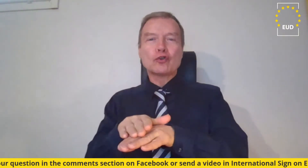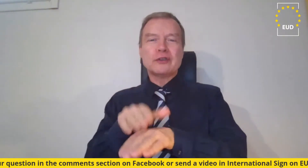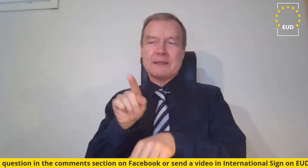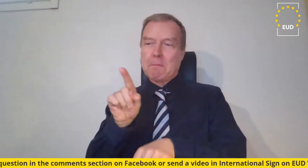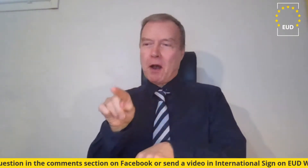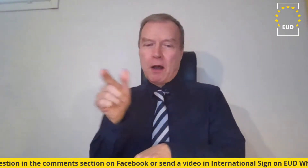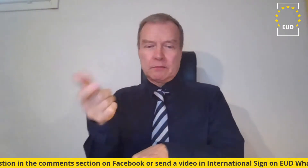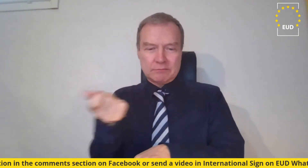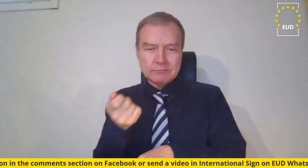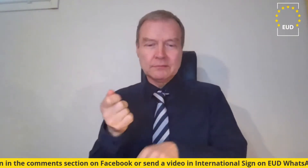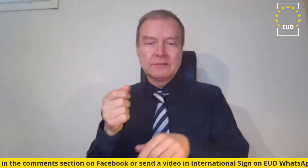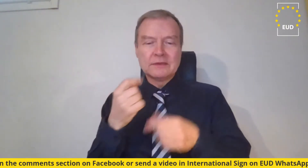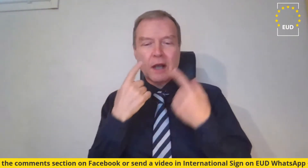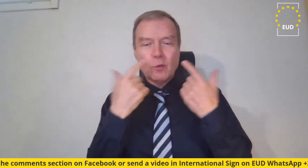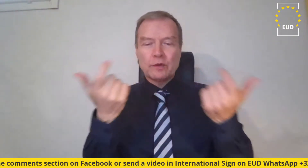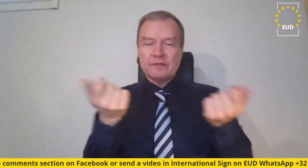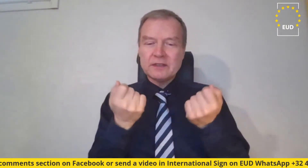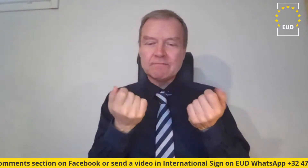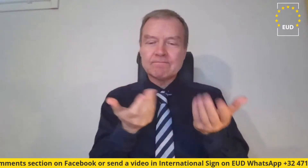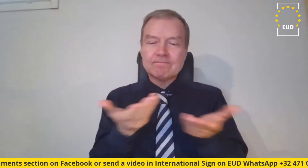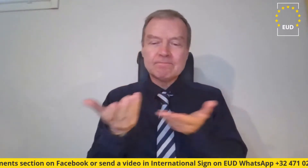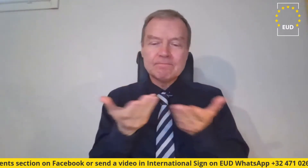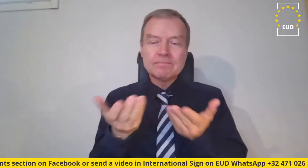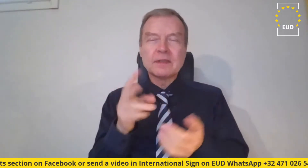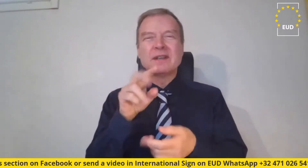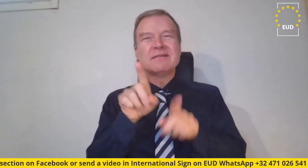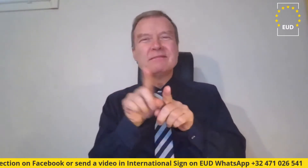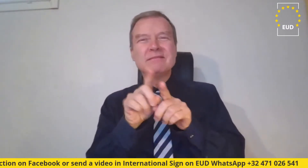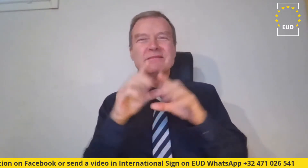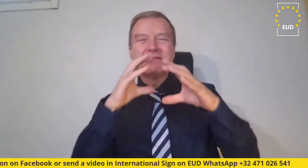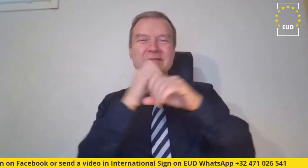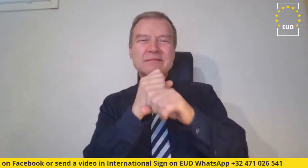Another aspect covers on-demand